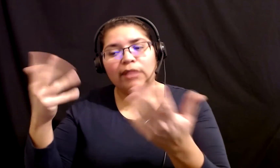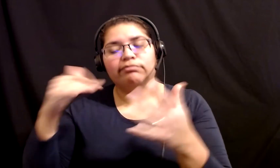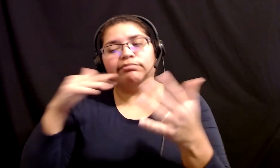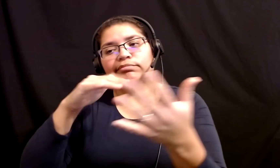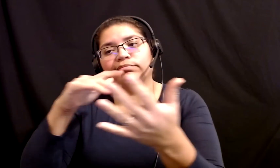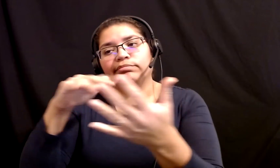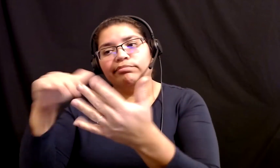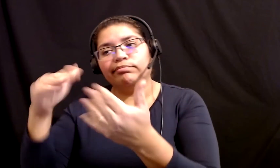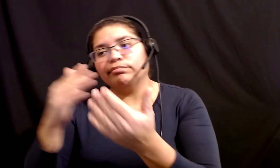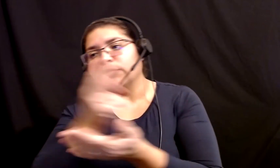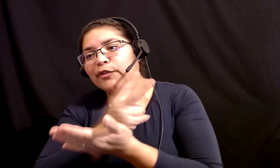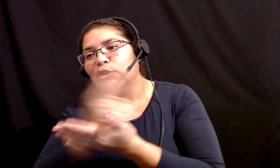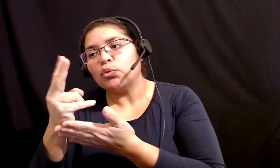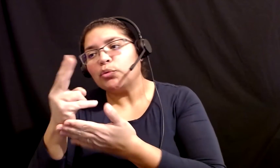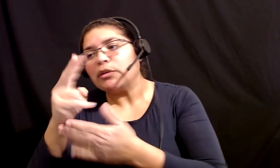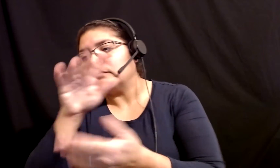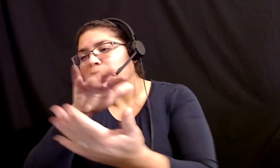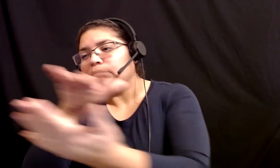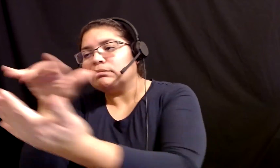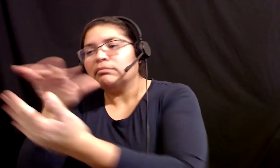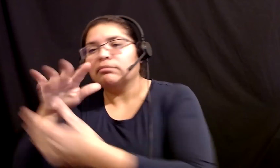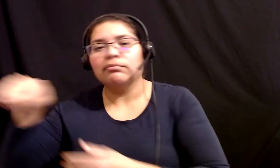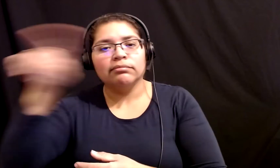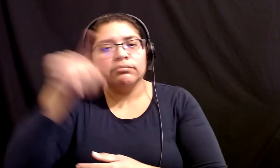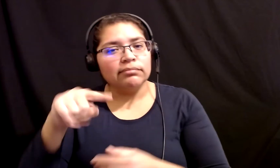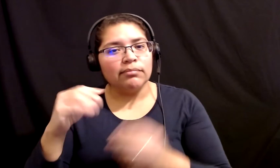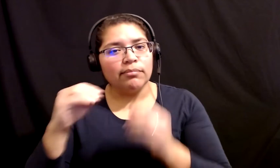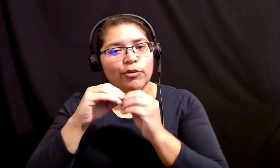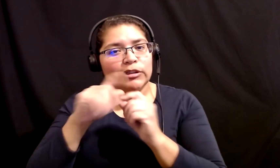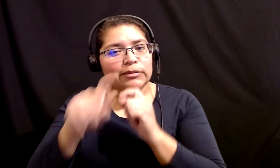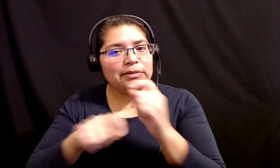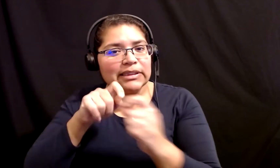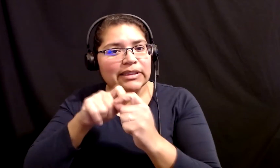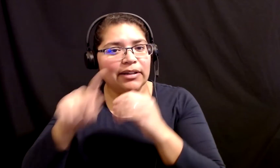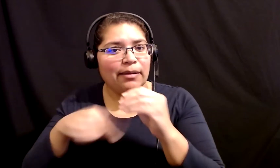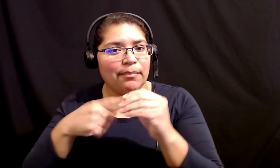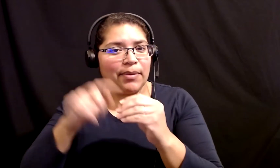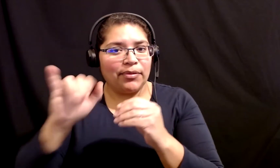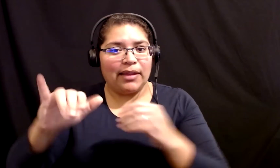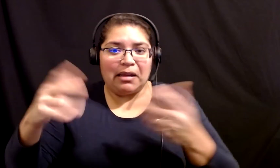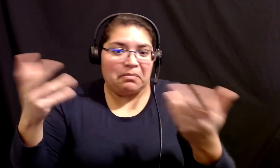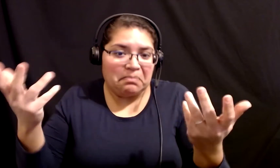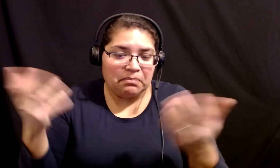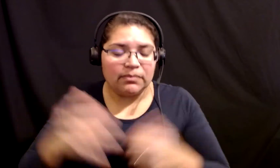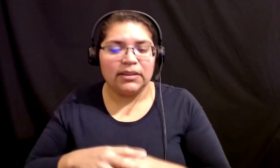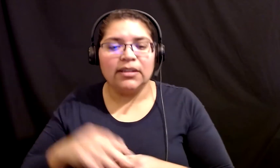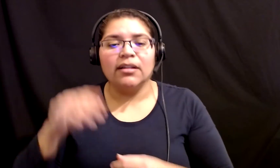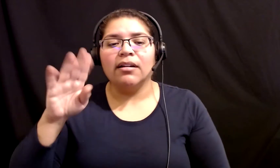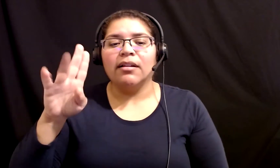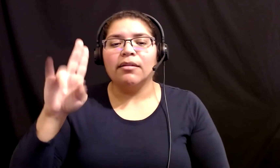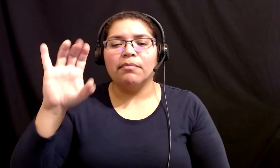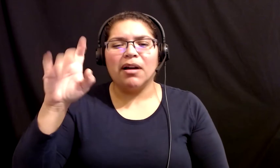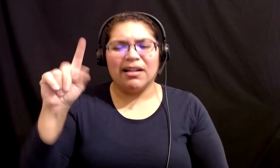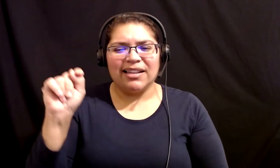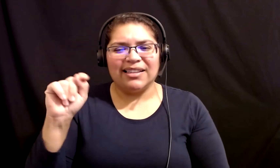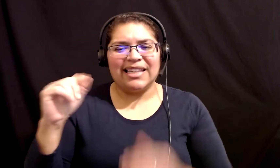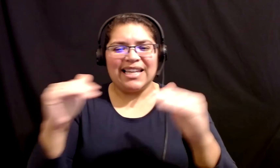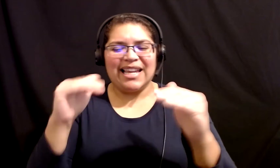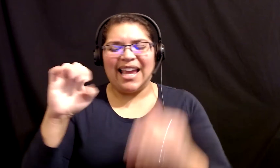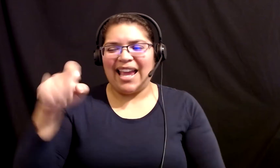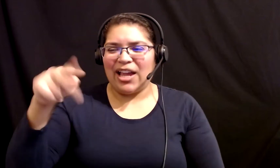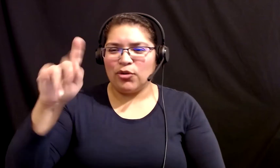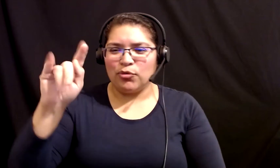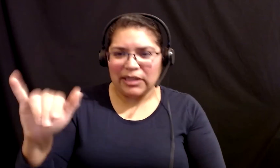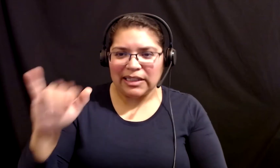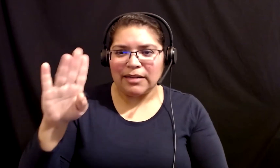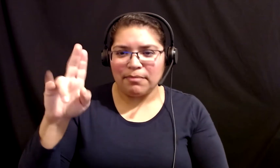2 weeks, you know, to be more specific about that. And the bucket, the equity accessibility bucket